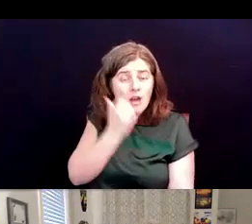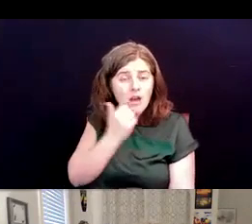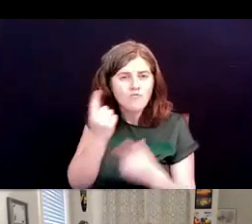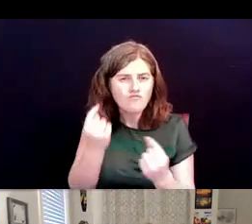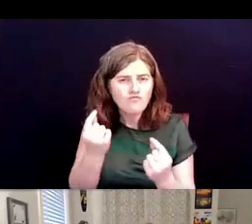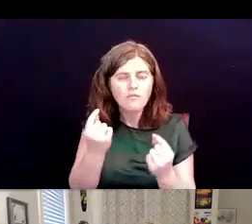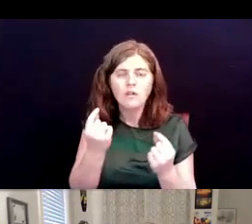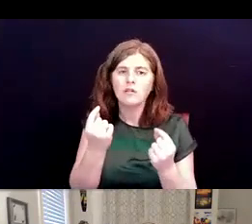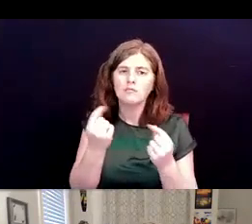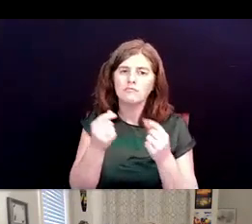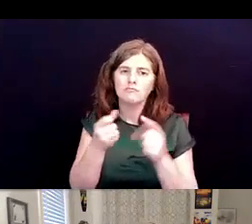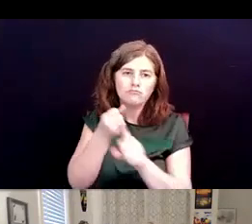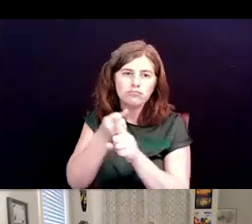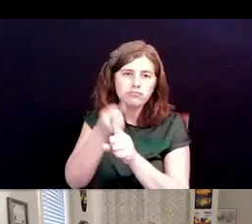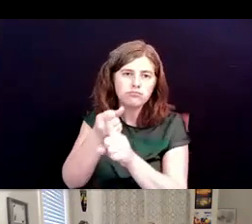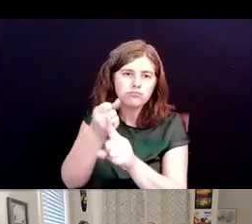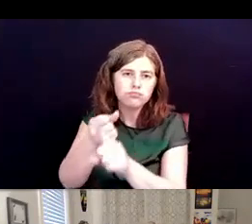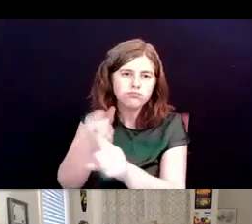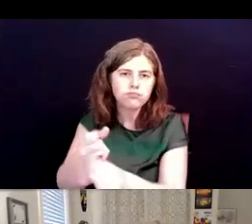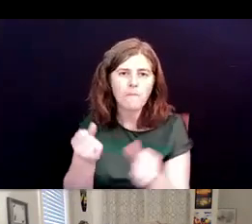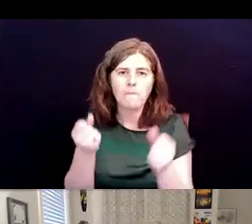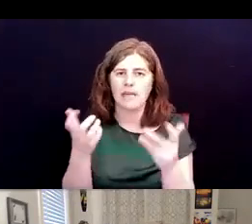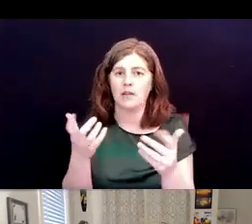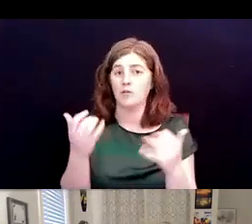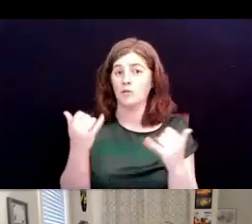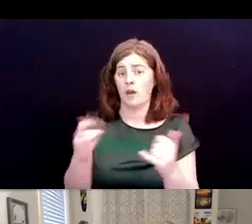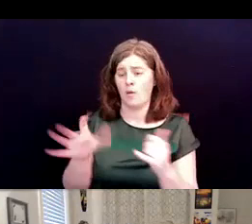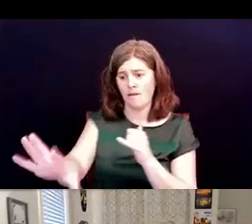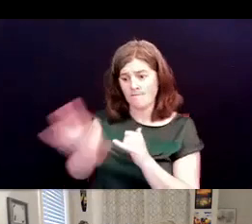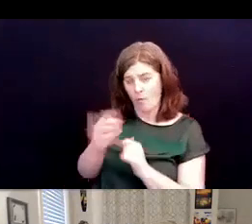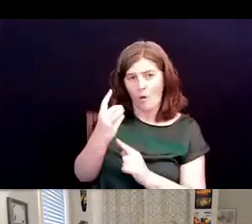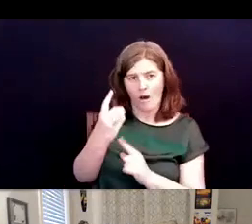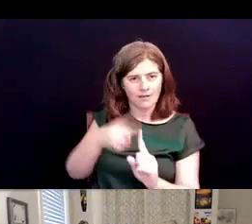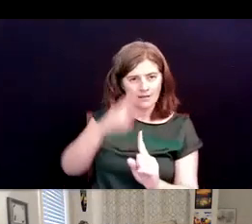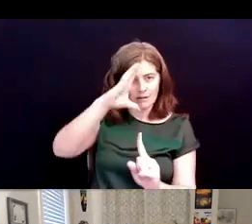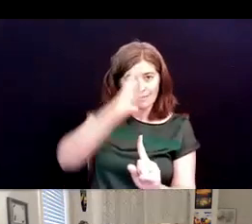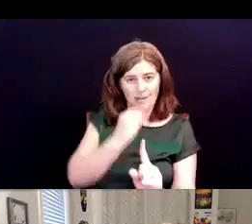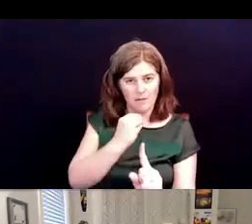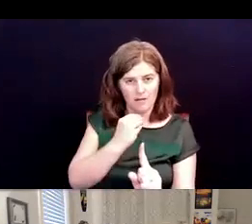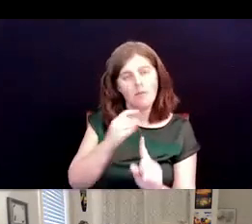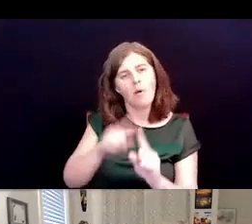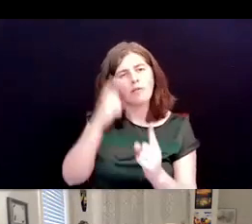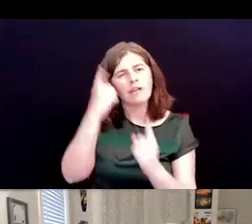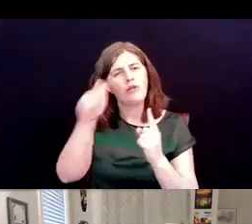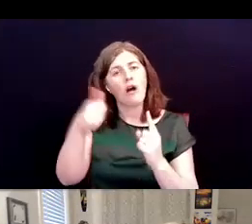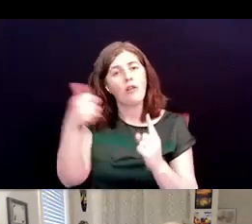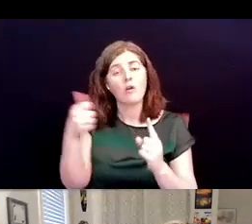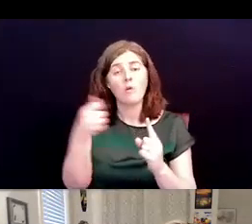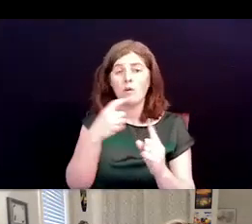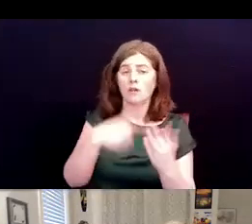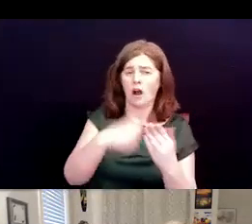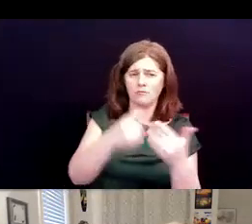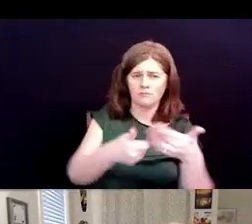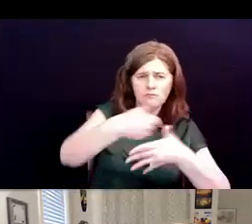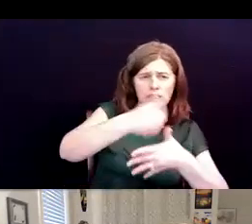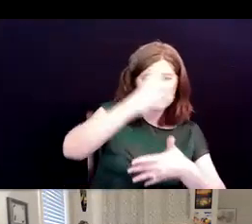are many other impacts. And so certainly today we're going to focus on sleep, but there are other things to consider as well. So as we talk today about sleep, be thinking about